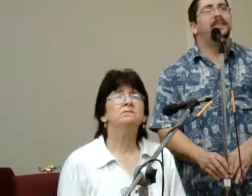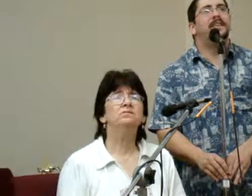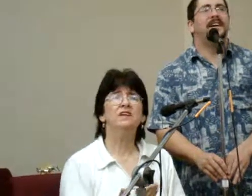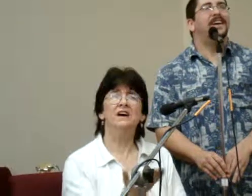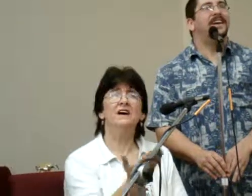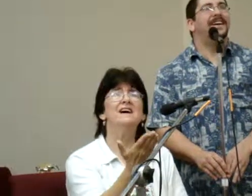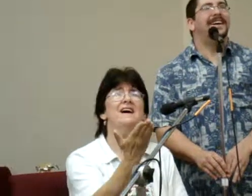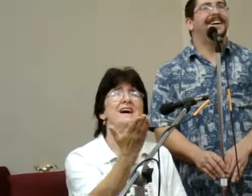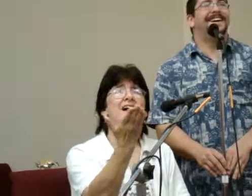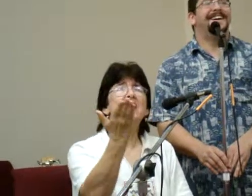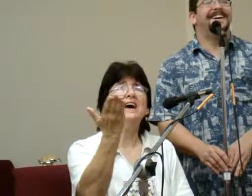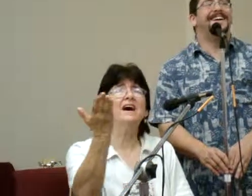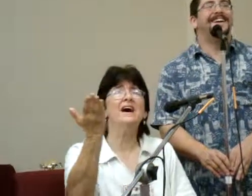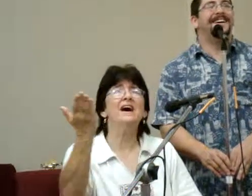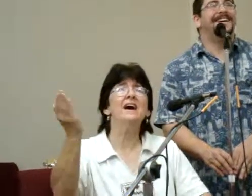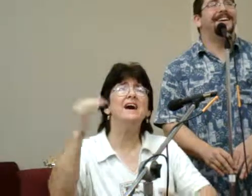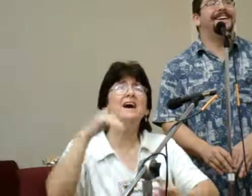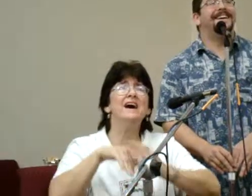up there.